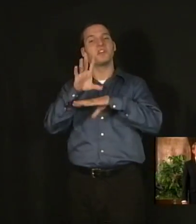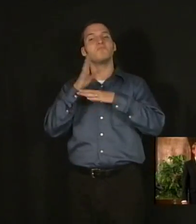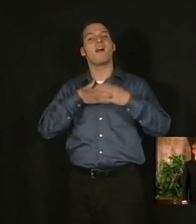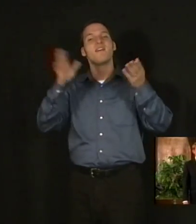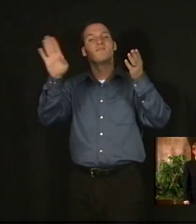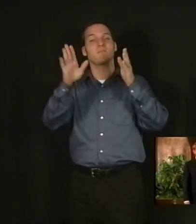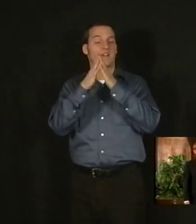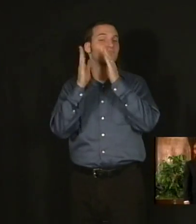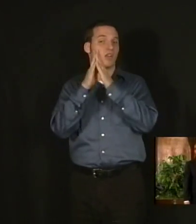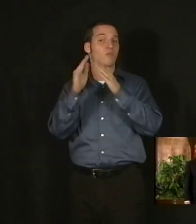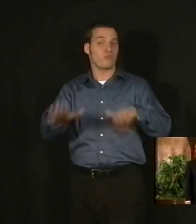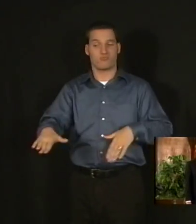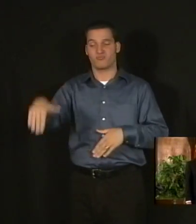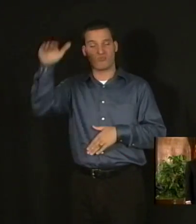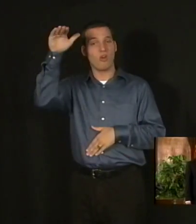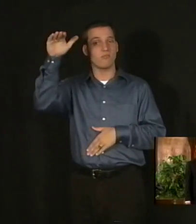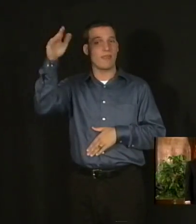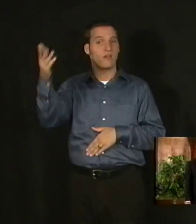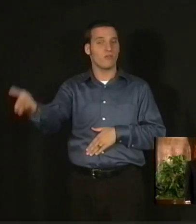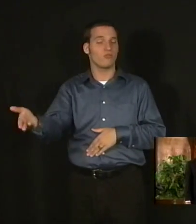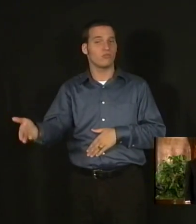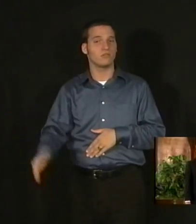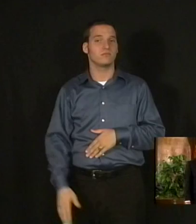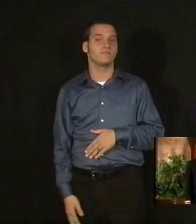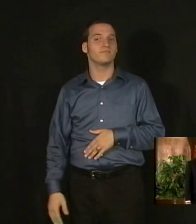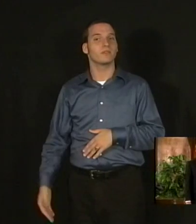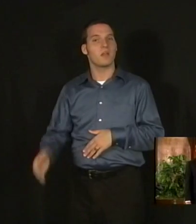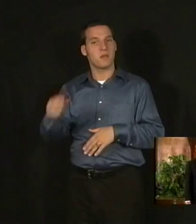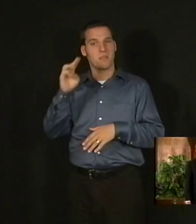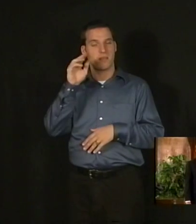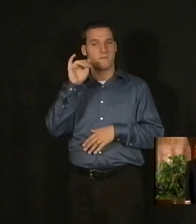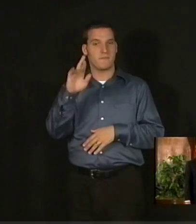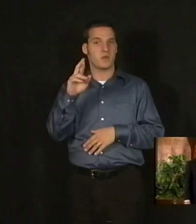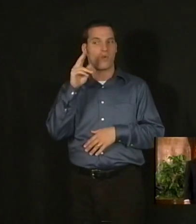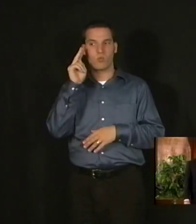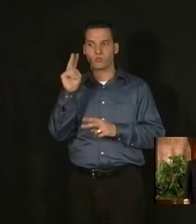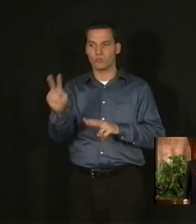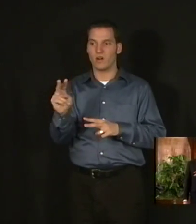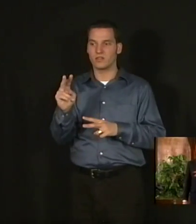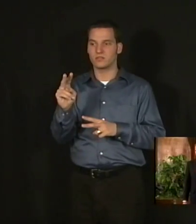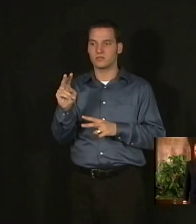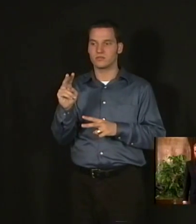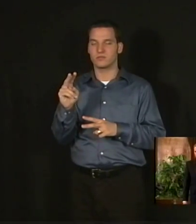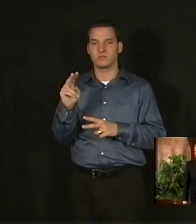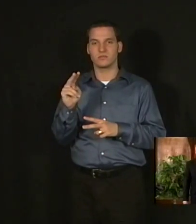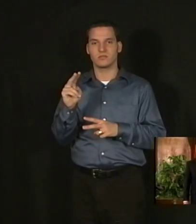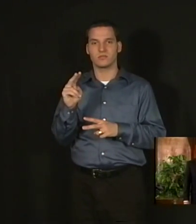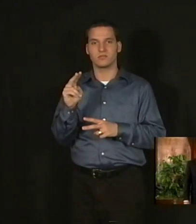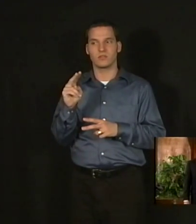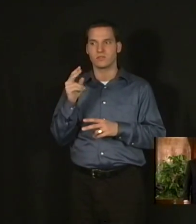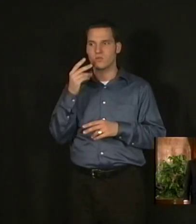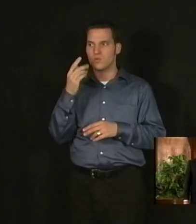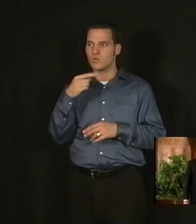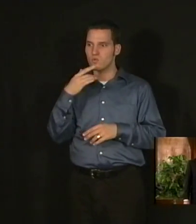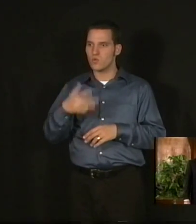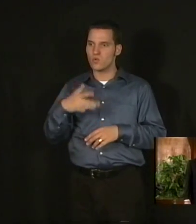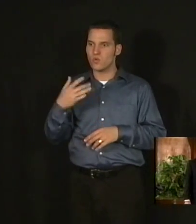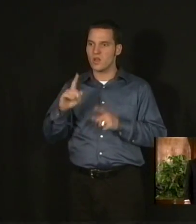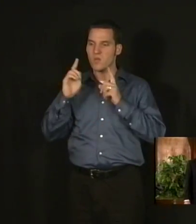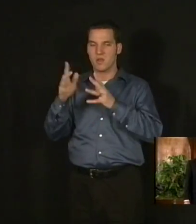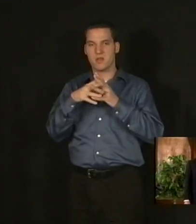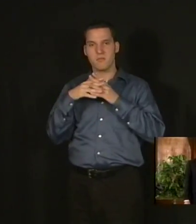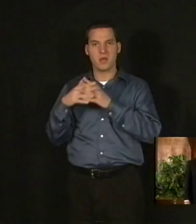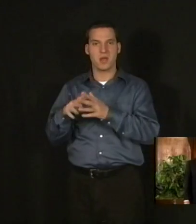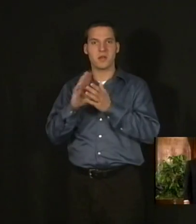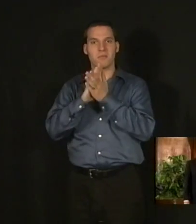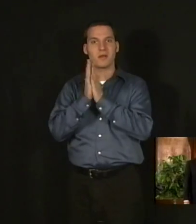them to my village where I grew up in Russia. The mayor watched them, made all the city council watch the tapes, and they said, 'Wow, Eugene went